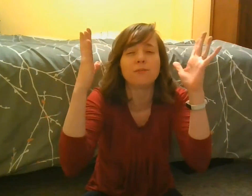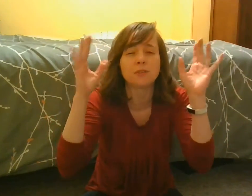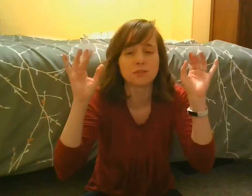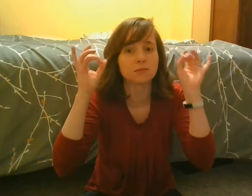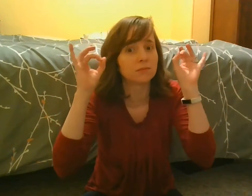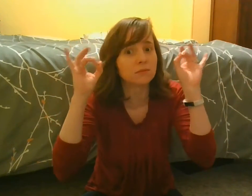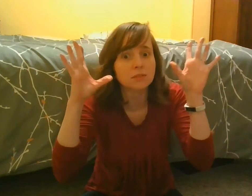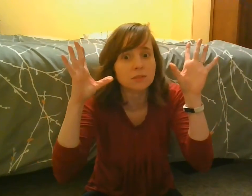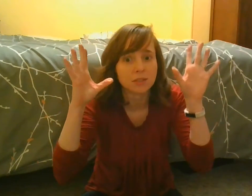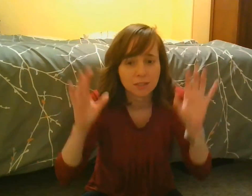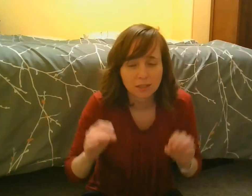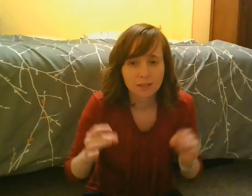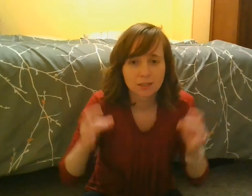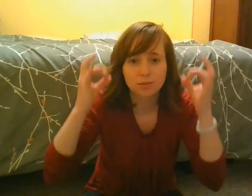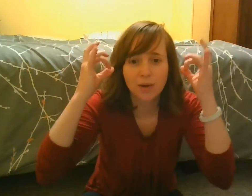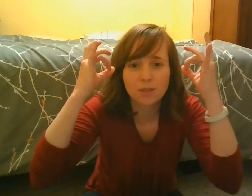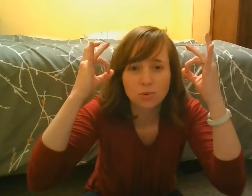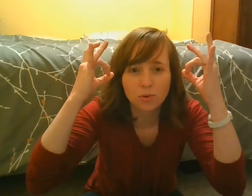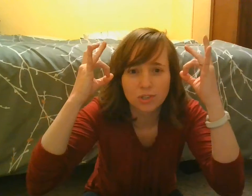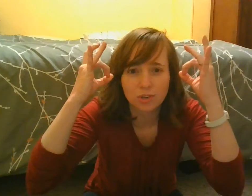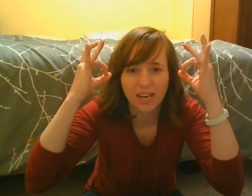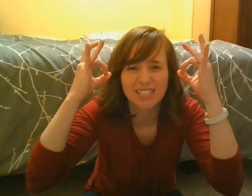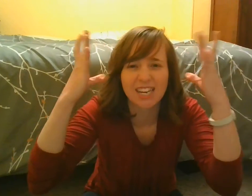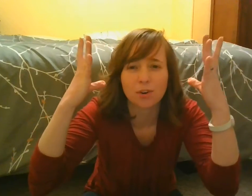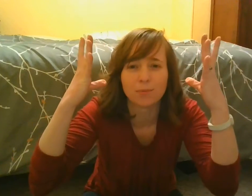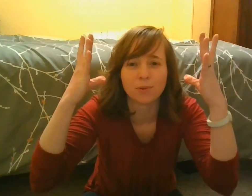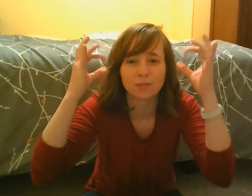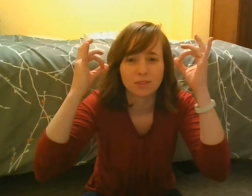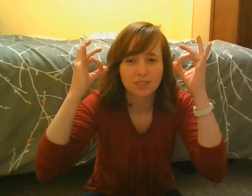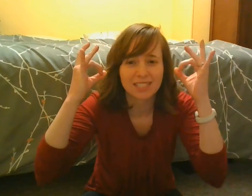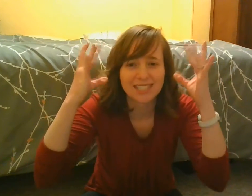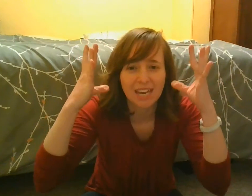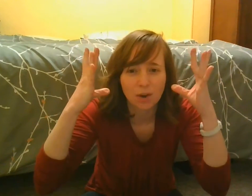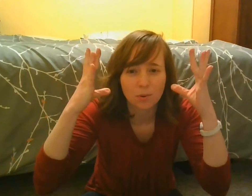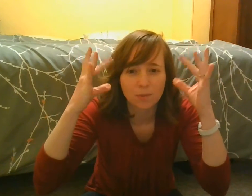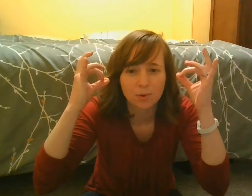awful. Ugh. So it's right towards your head. Terrible.